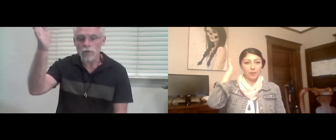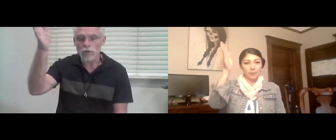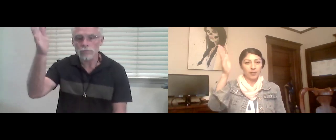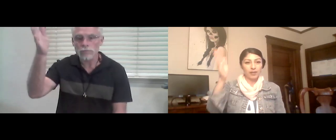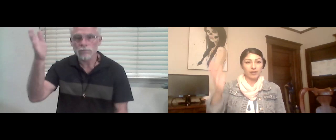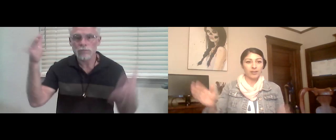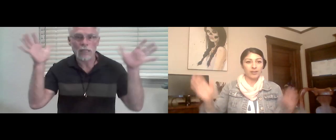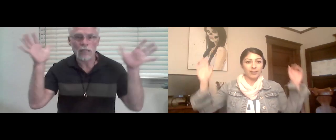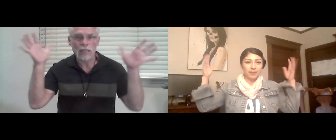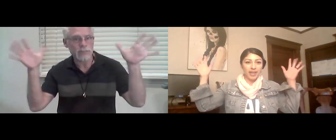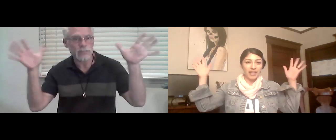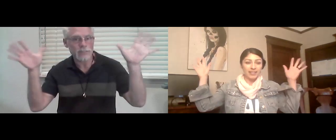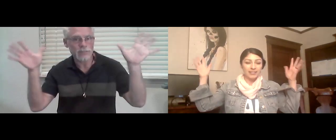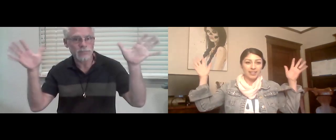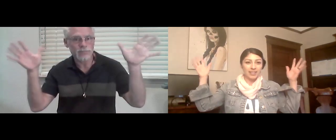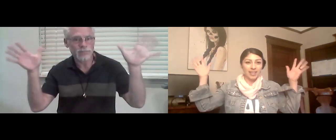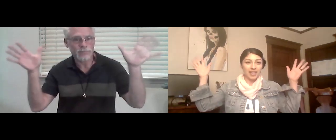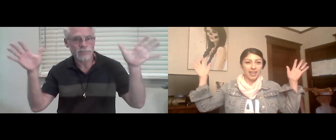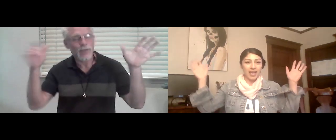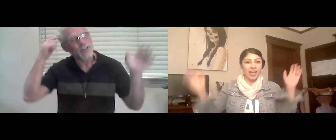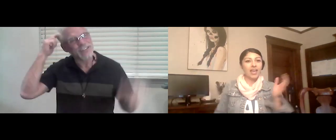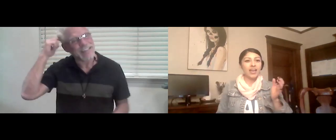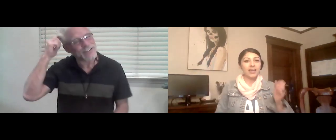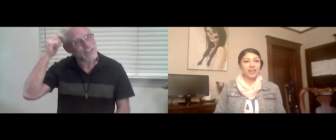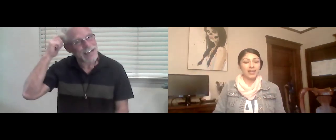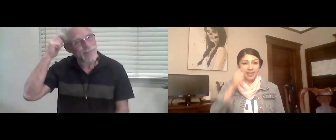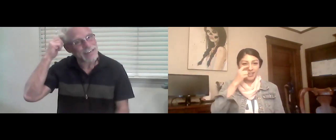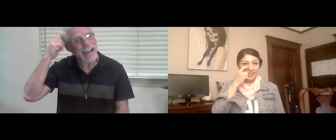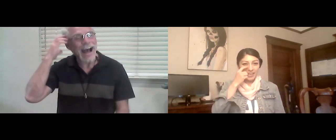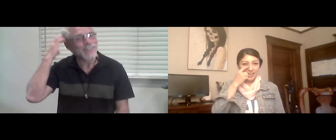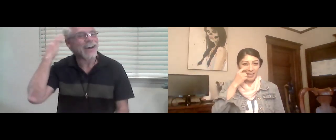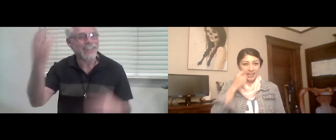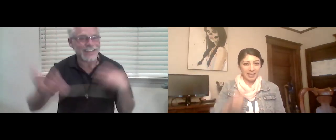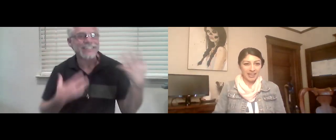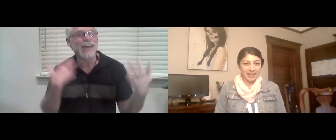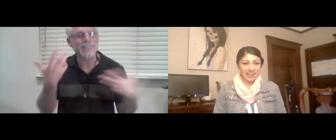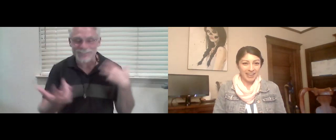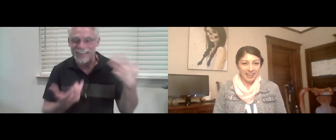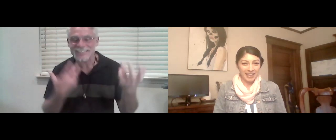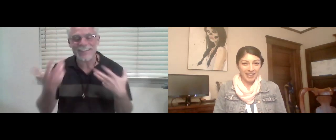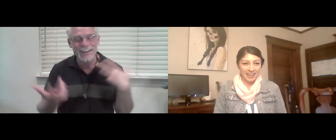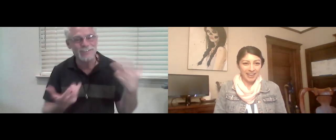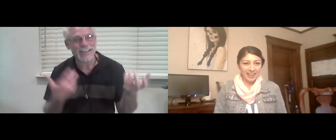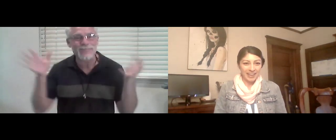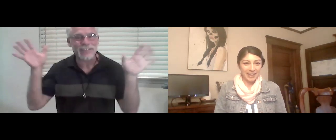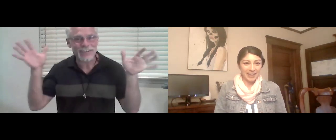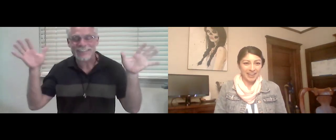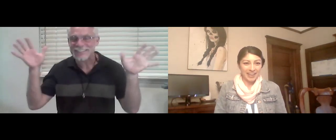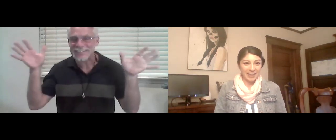I will clap my hands, which is interesting. I mean, when I saw that, I was